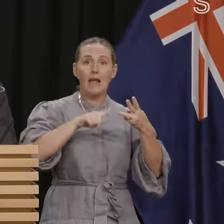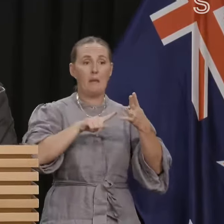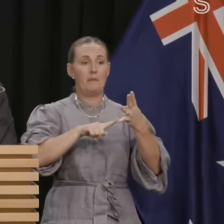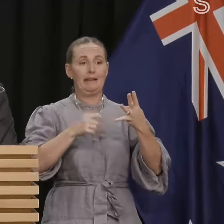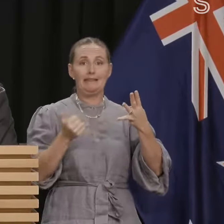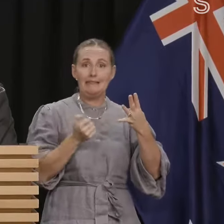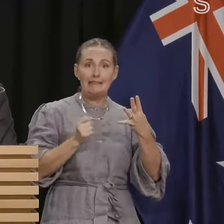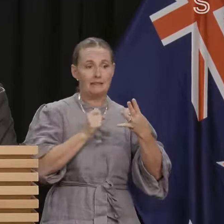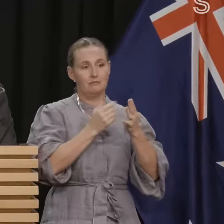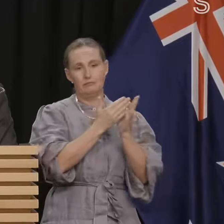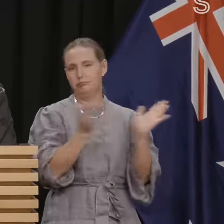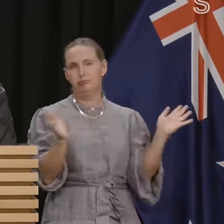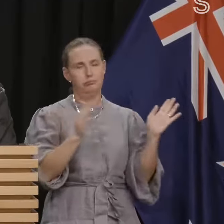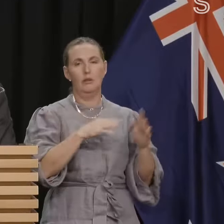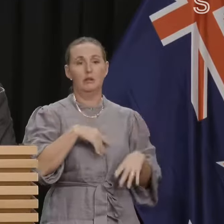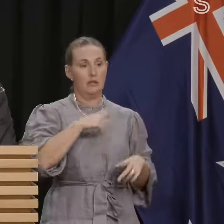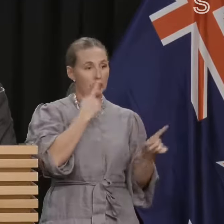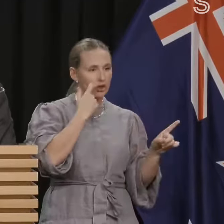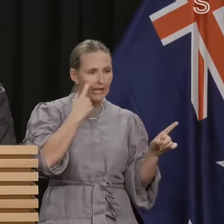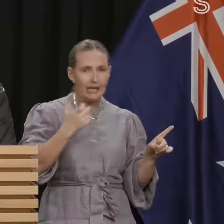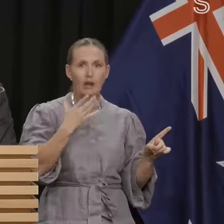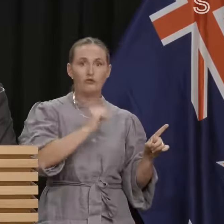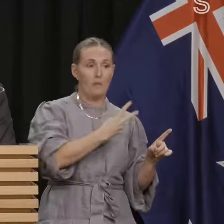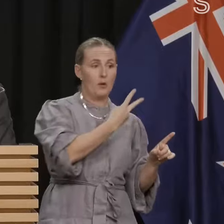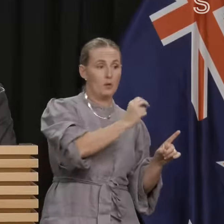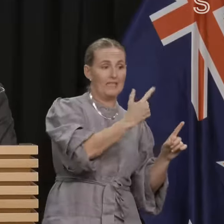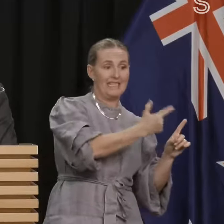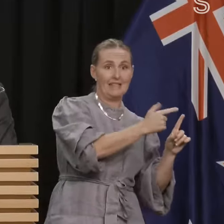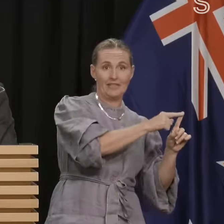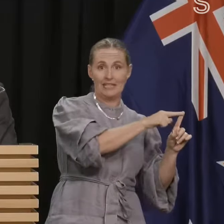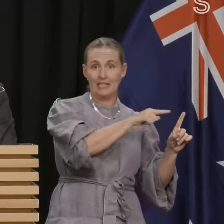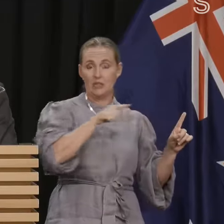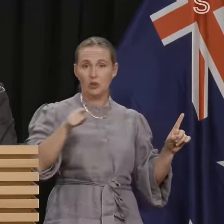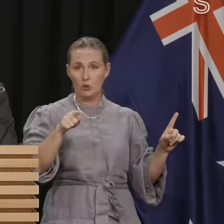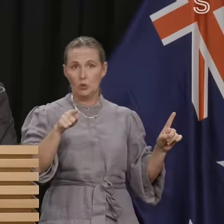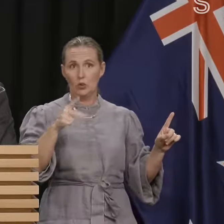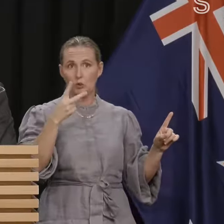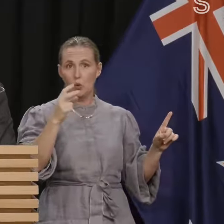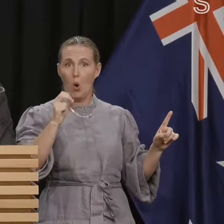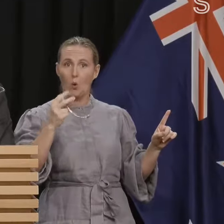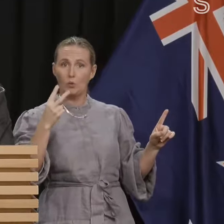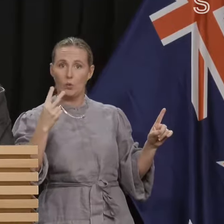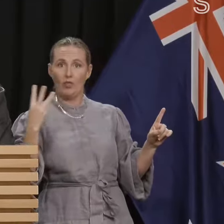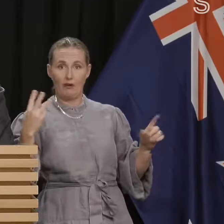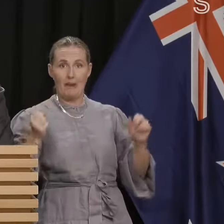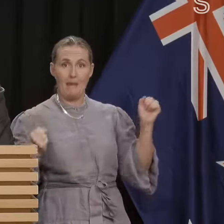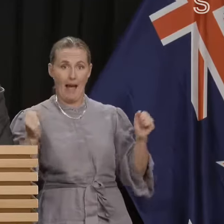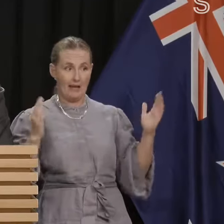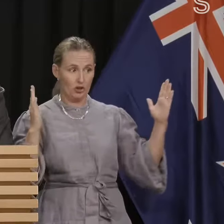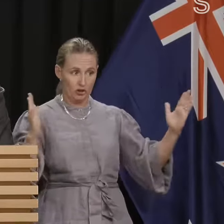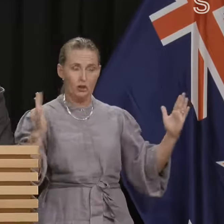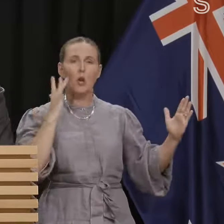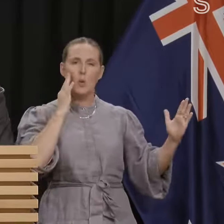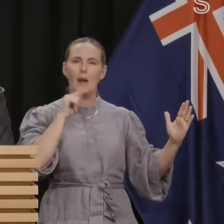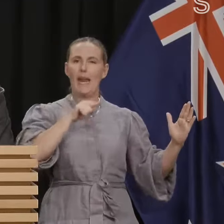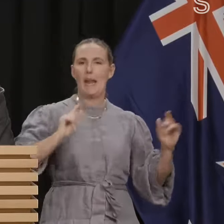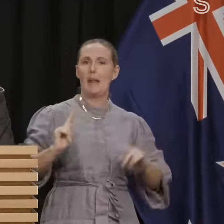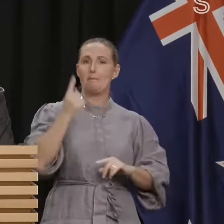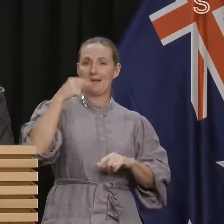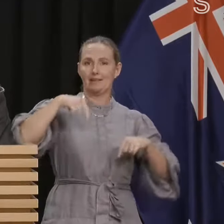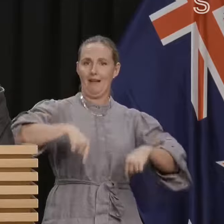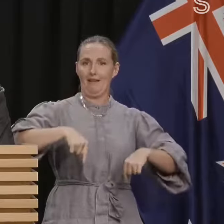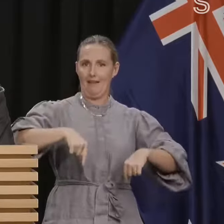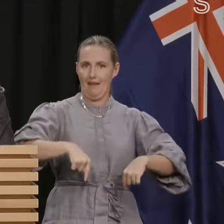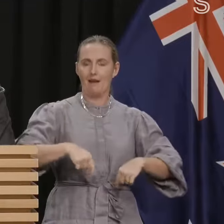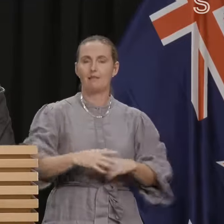October 2017 and the 28th of March 2023 when Mr Nash held ministerial